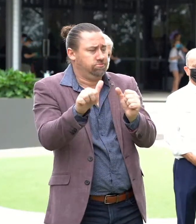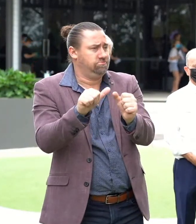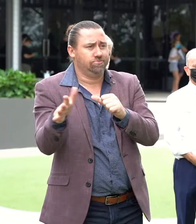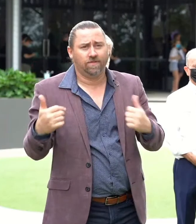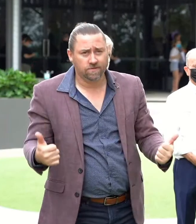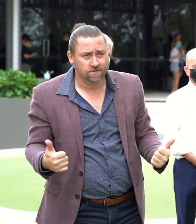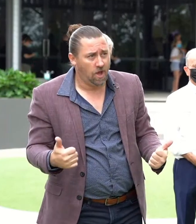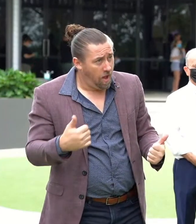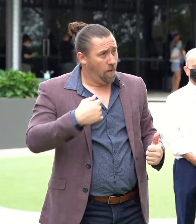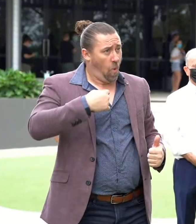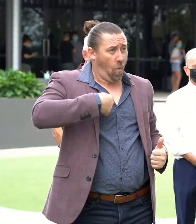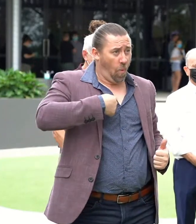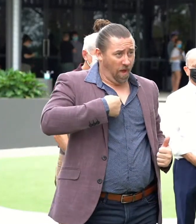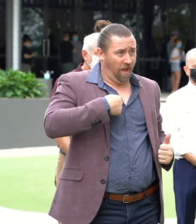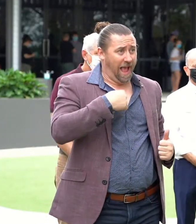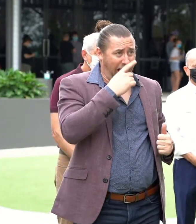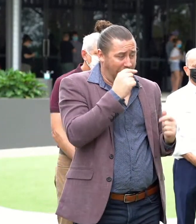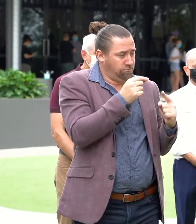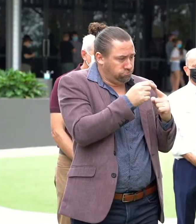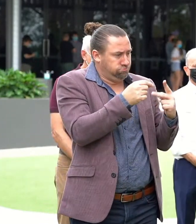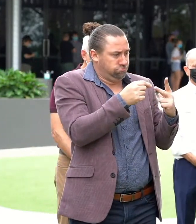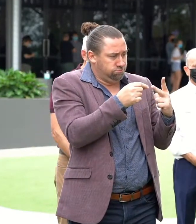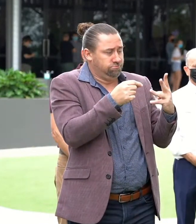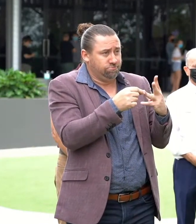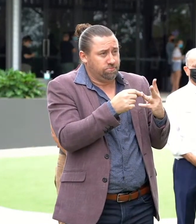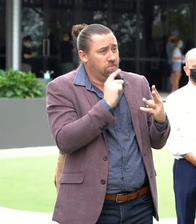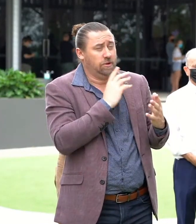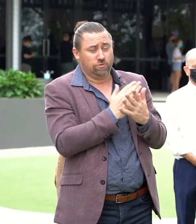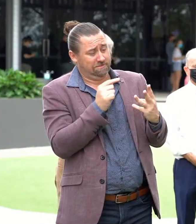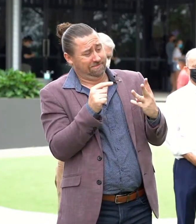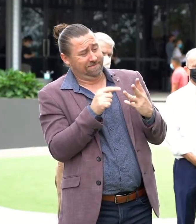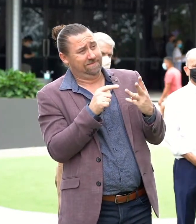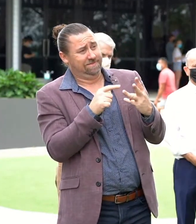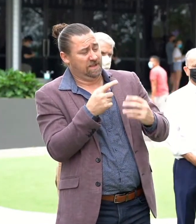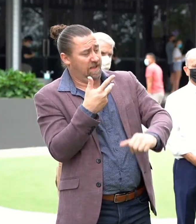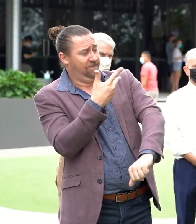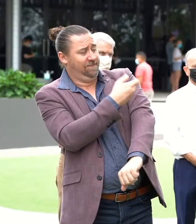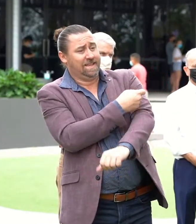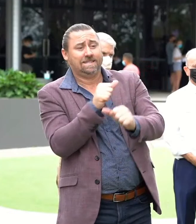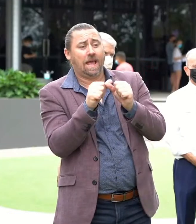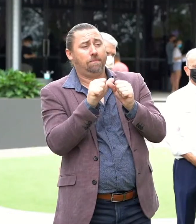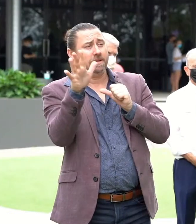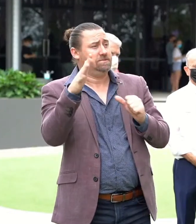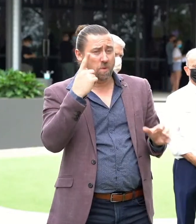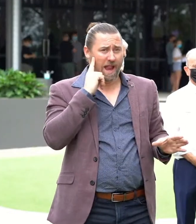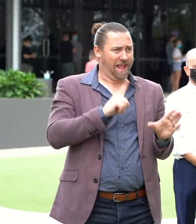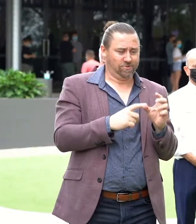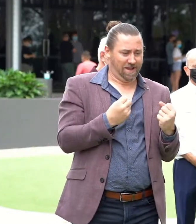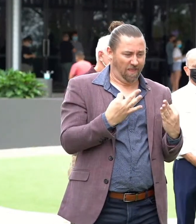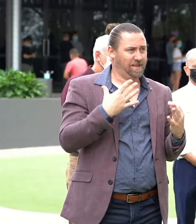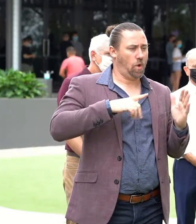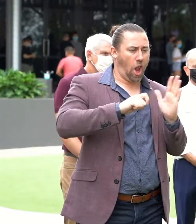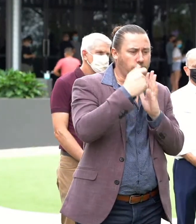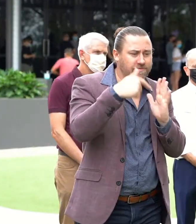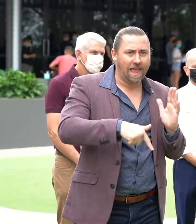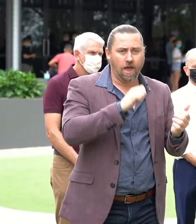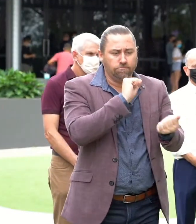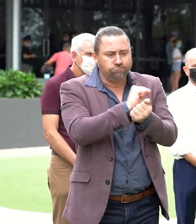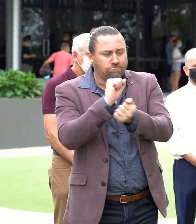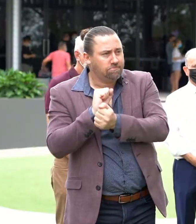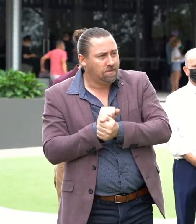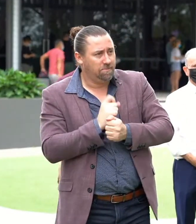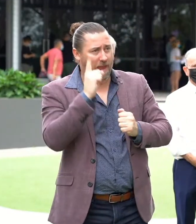some of those measures that we can use. Vaccination at the moment is the best one. We didn't have a vaccine last year. We have one now,